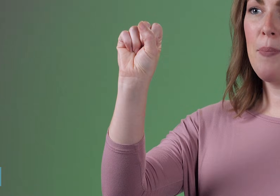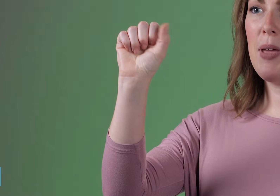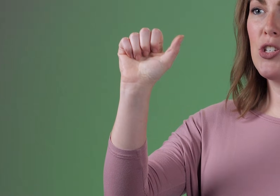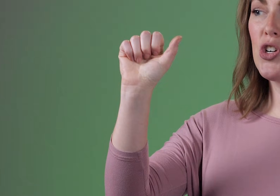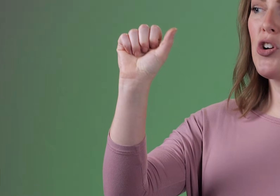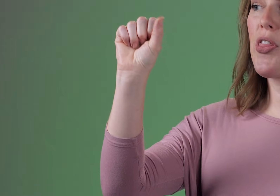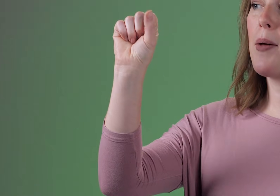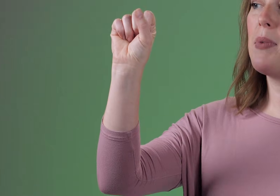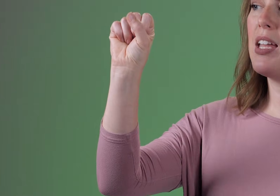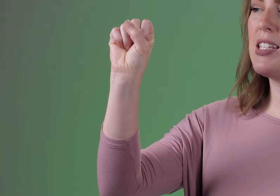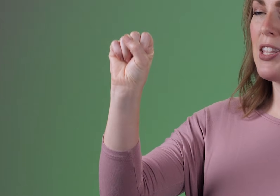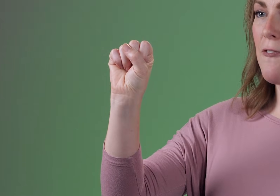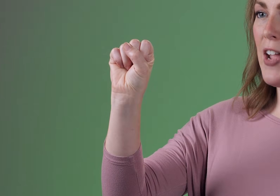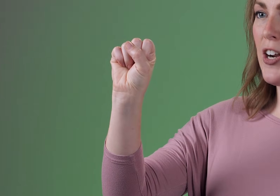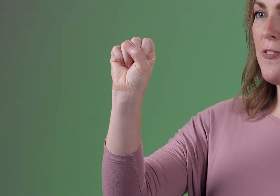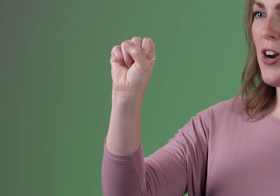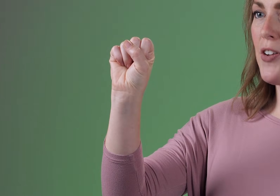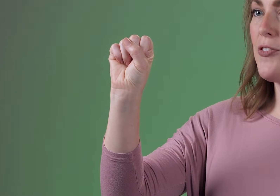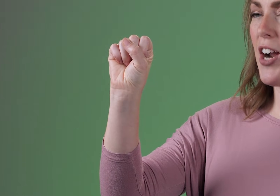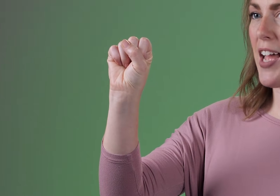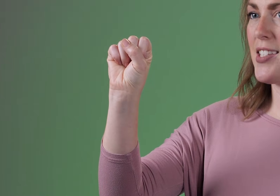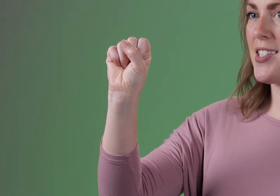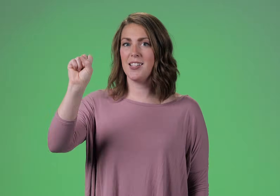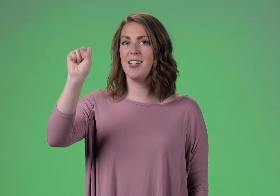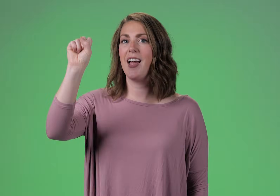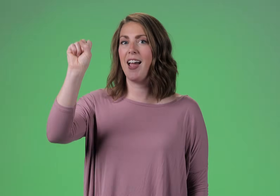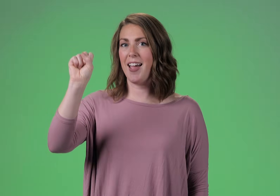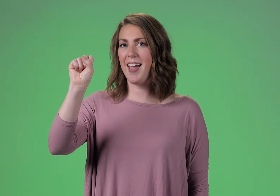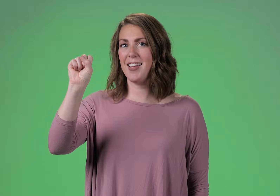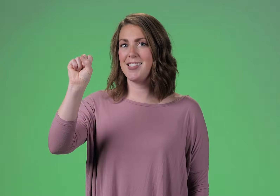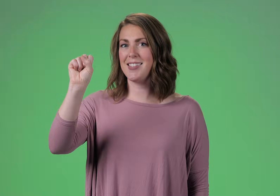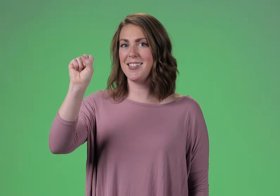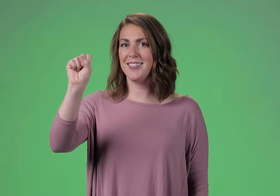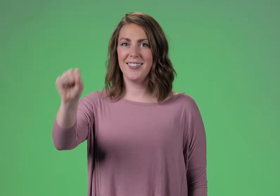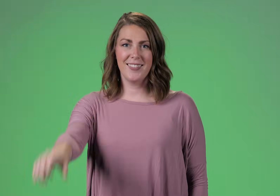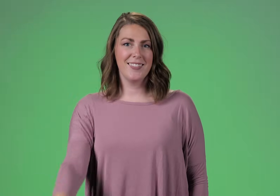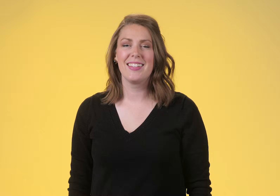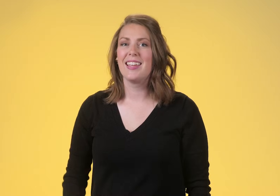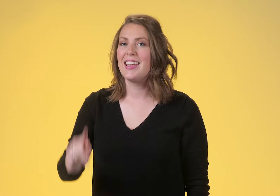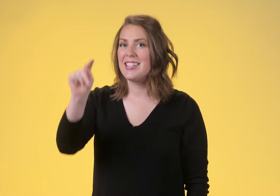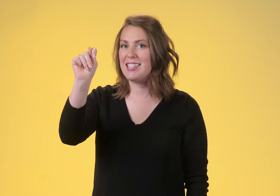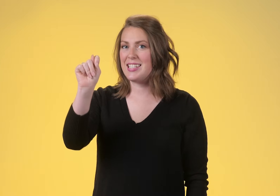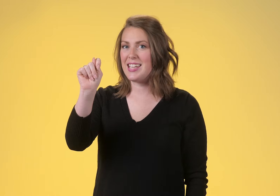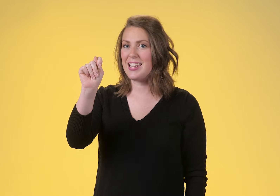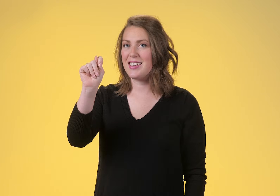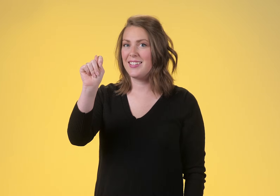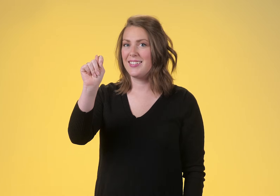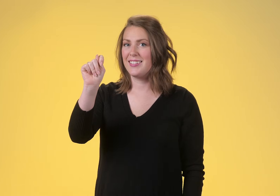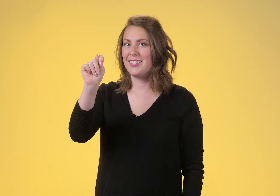Make sure your thumb is in the very front for S. S. T.